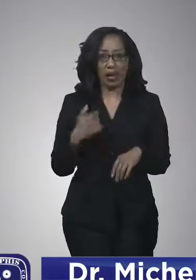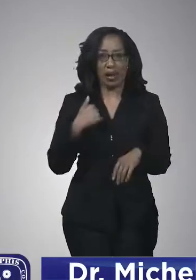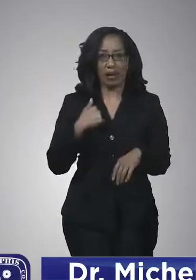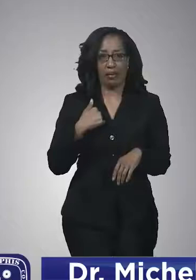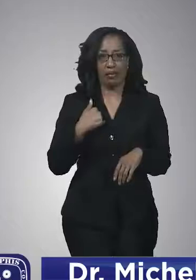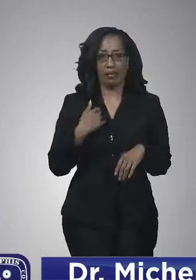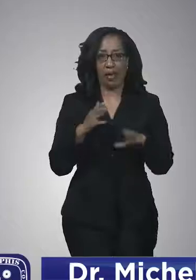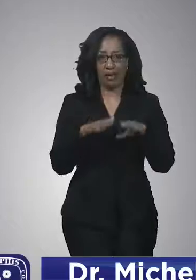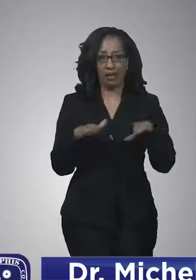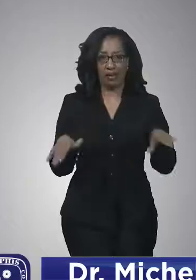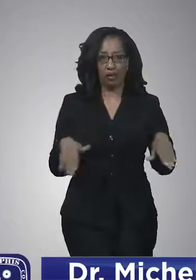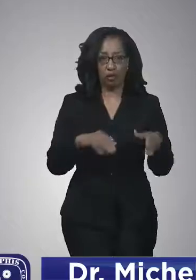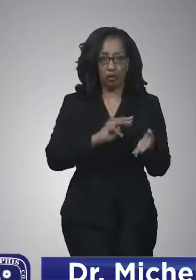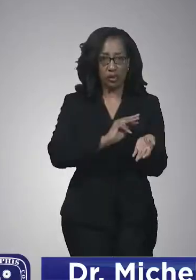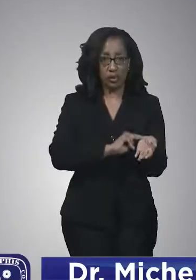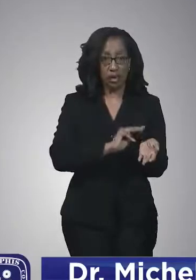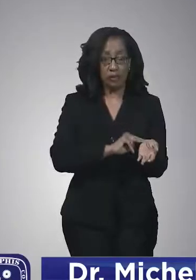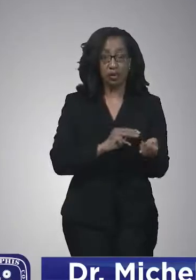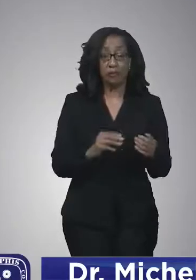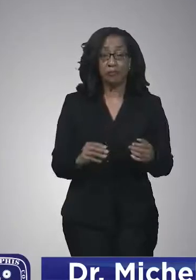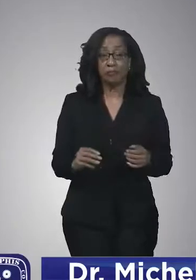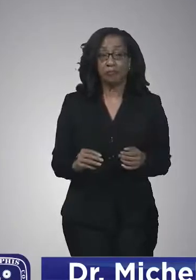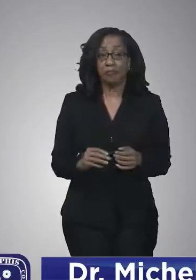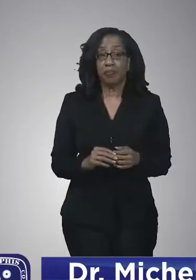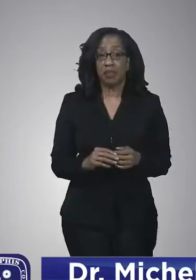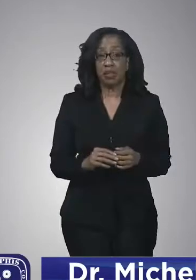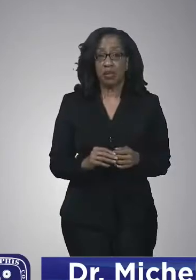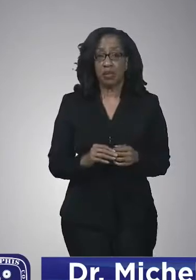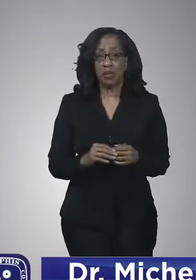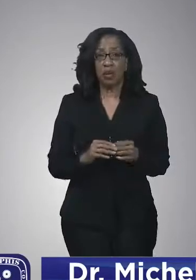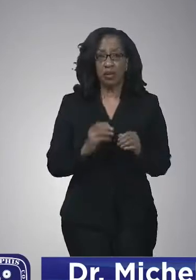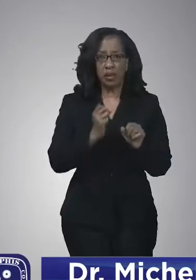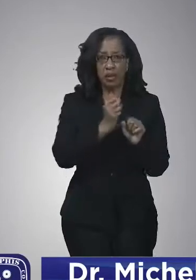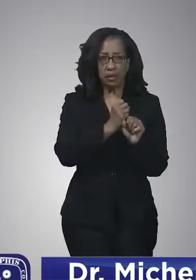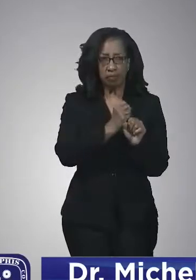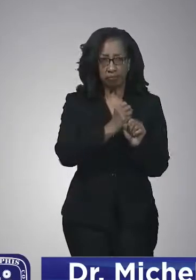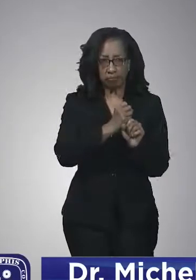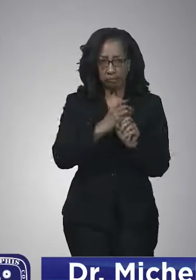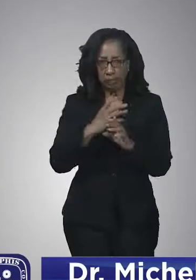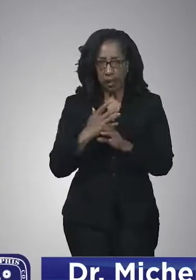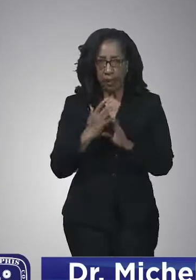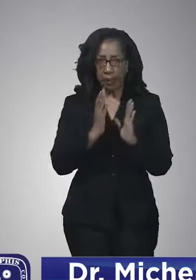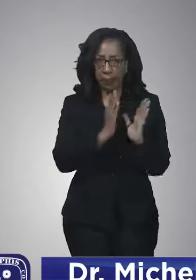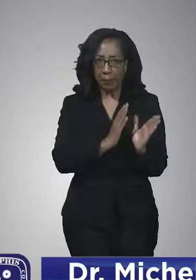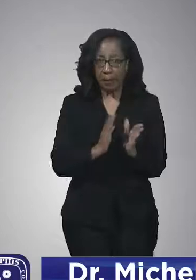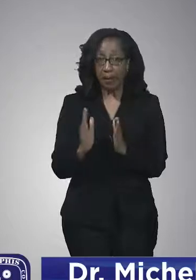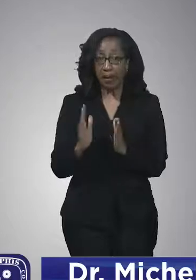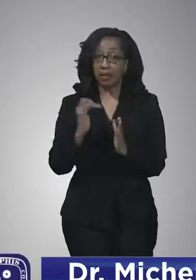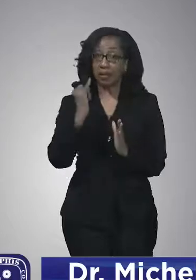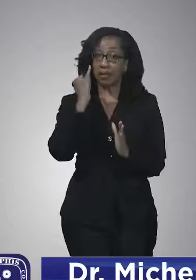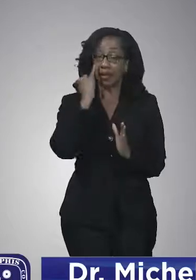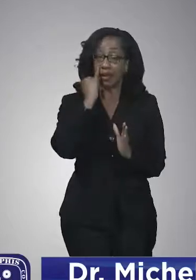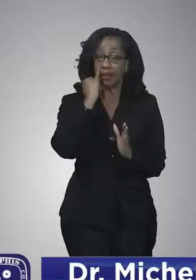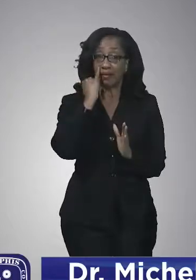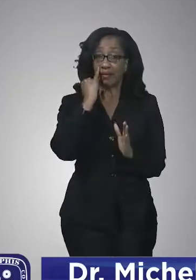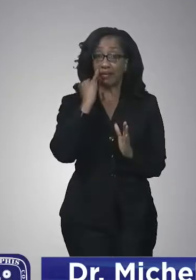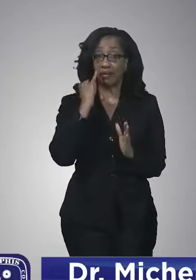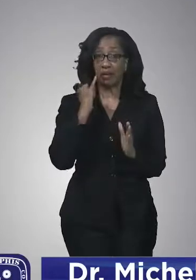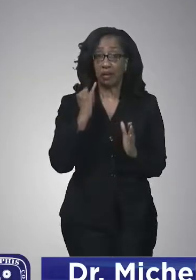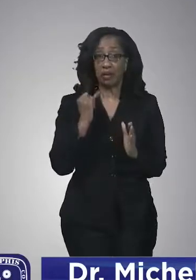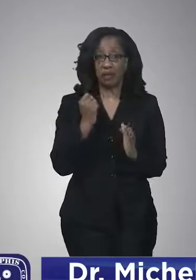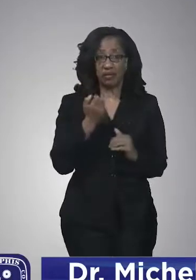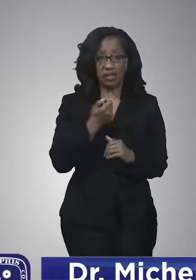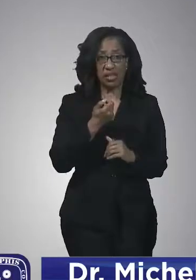second, one thing that we have been doing some pre-planning around is if we do have some mass vaccination